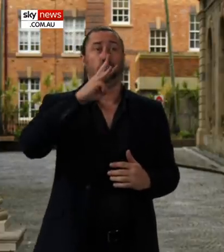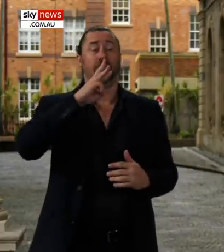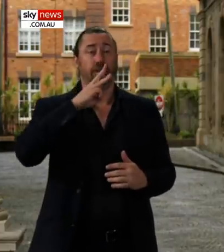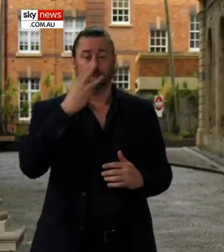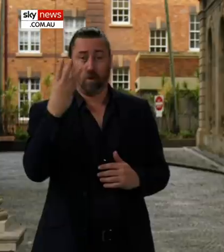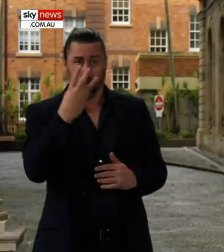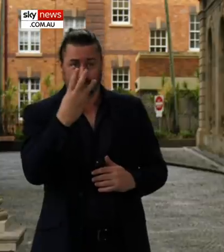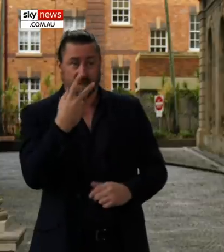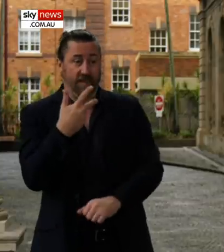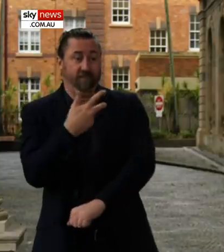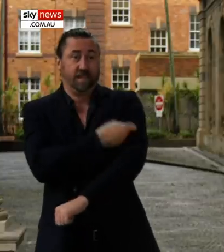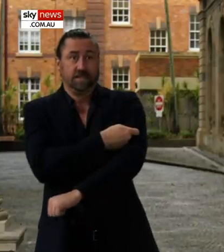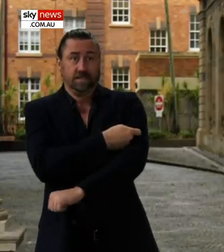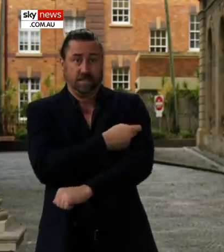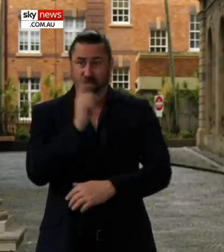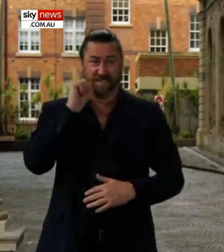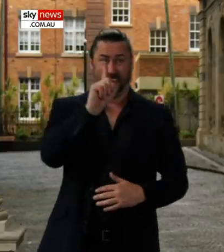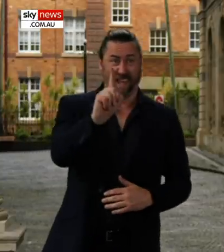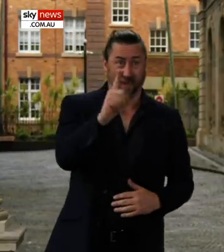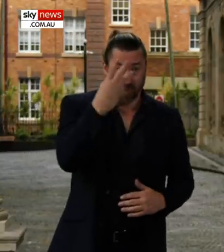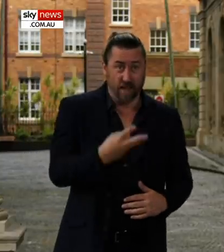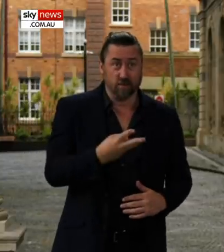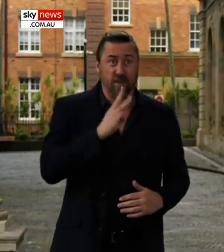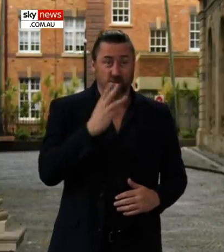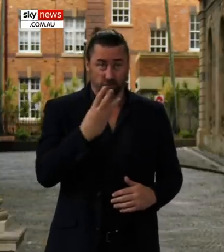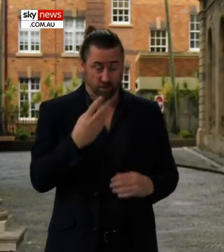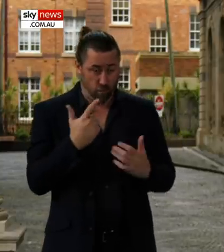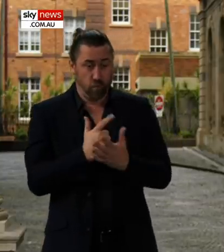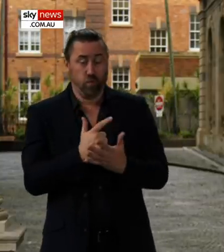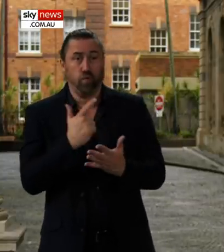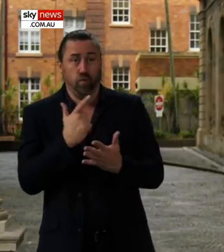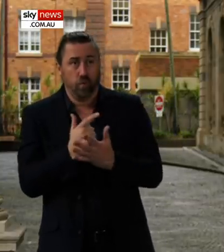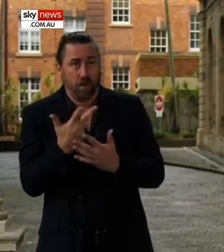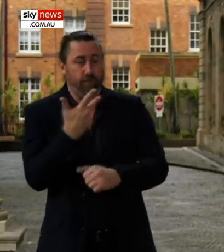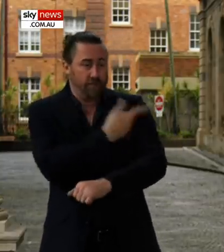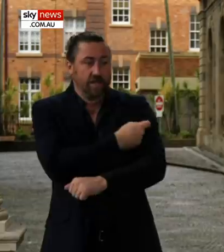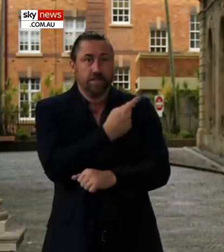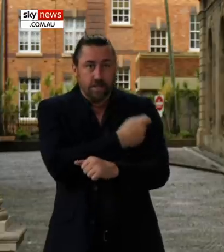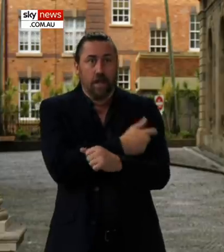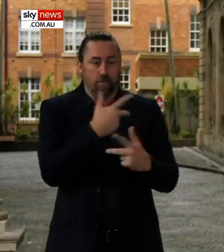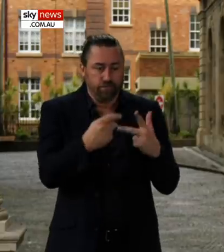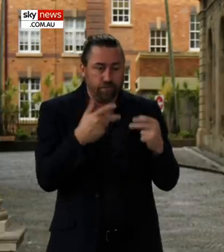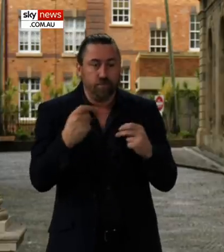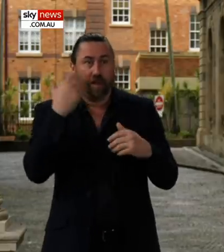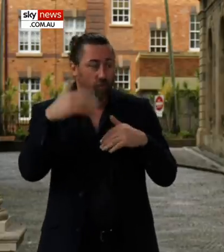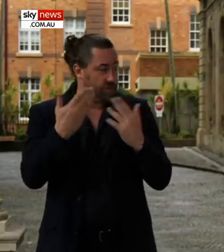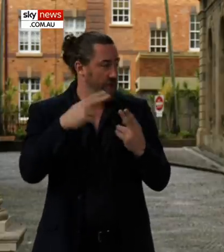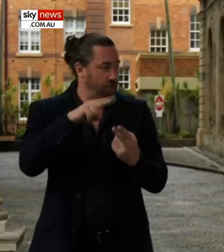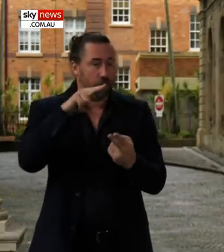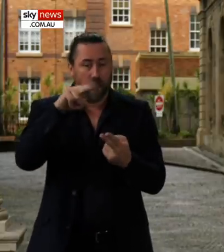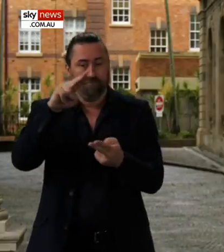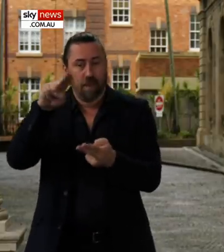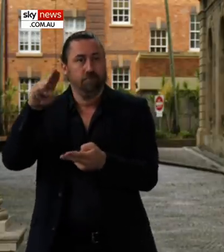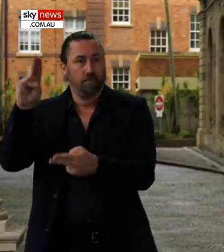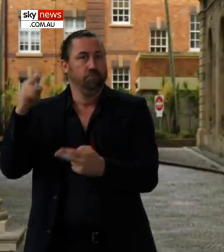3,313 vaccinations in the last 24 hours, which means that we are seeing the number of vaccinations per day escalating as